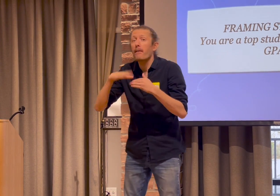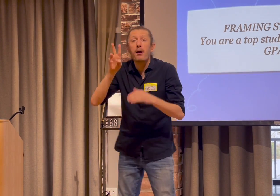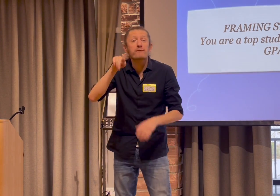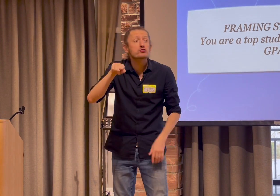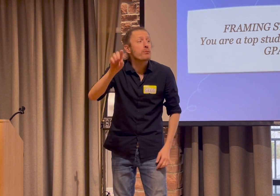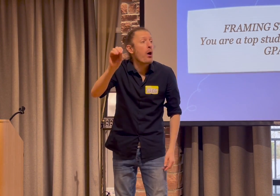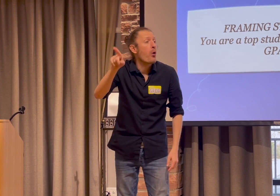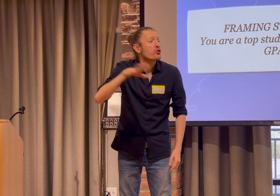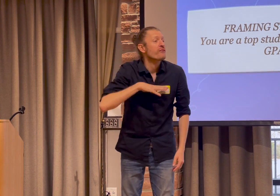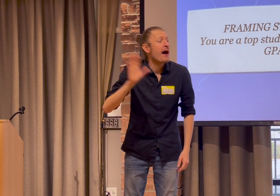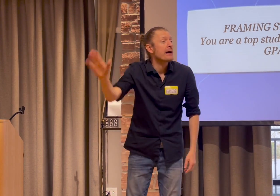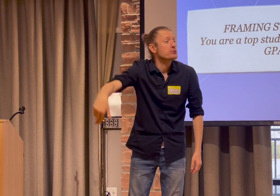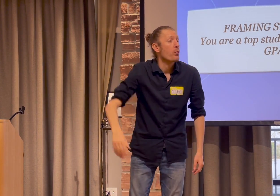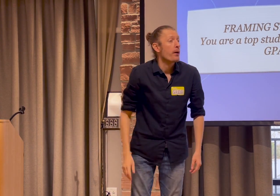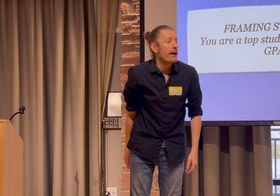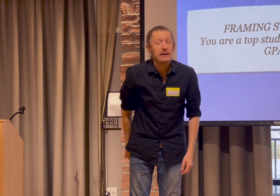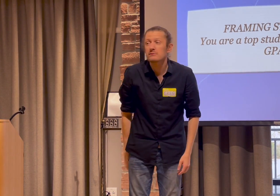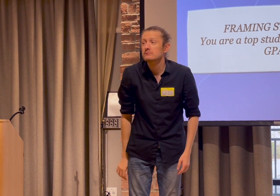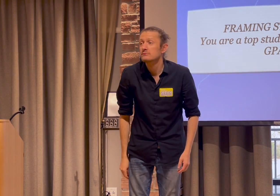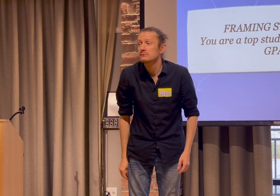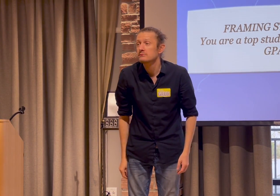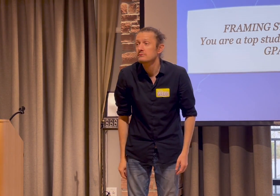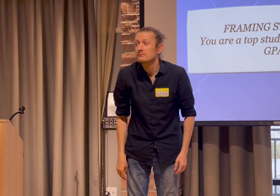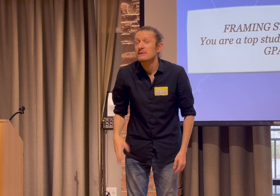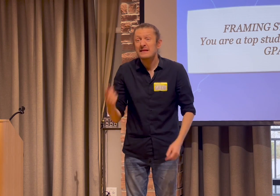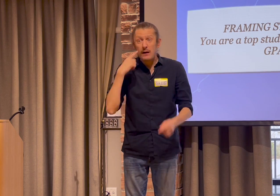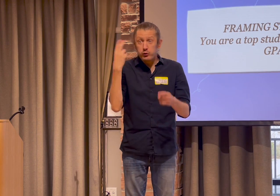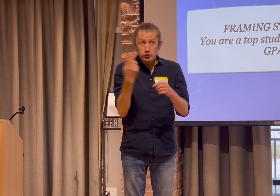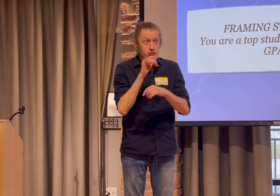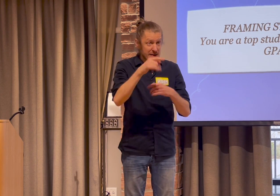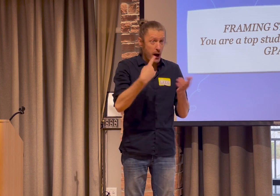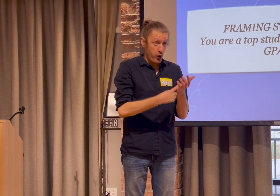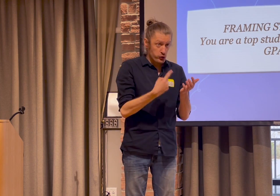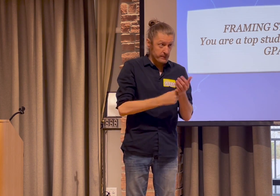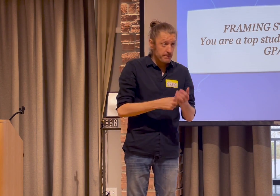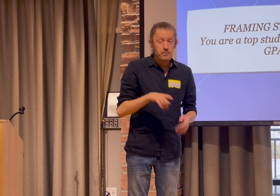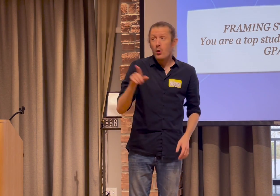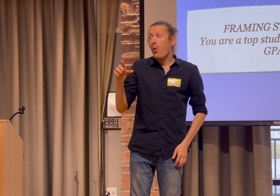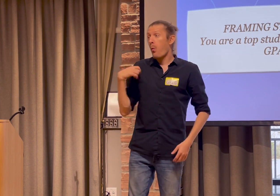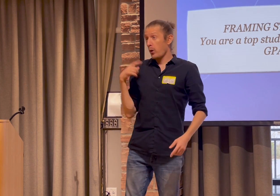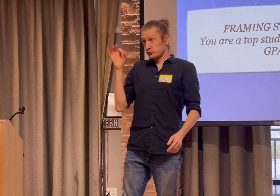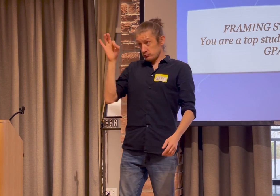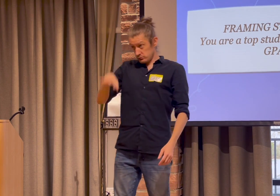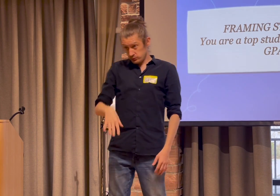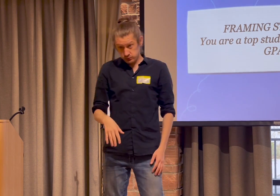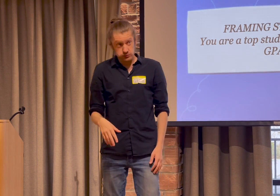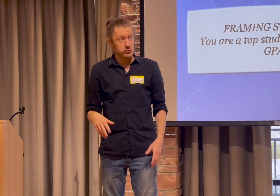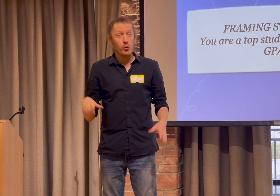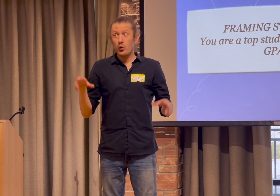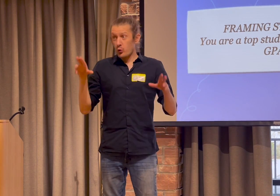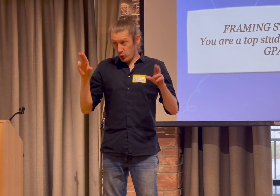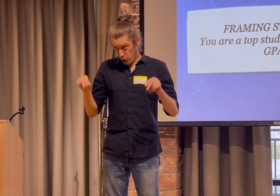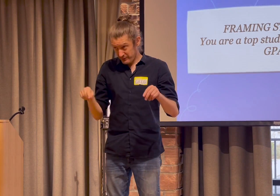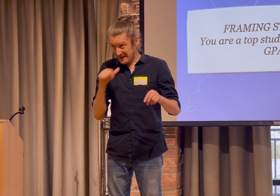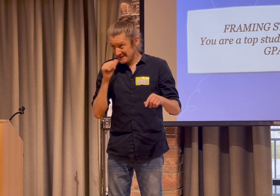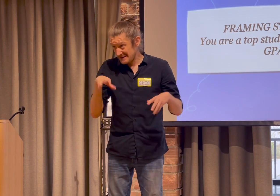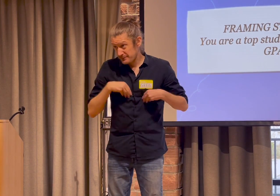not working for me, I need something else. Sometimes the accessibility departments say, oh, you have good enough grades, you're fine, you have